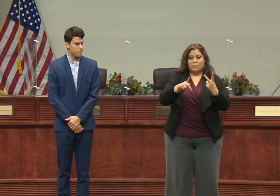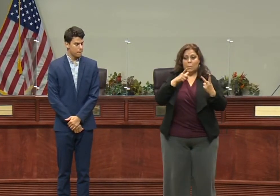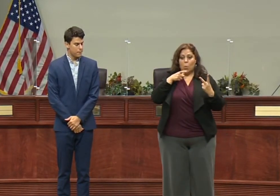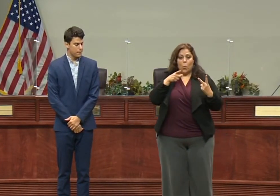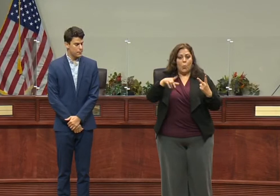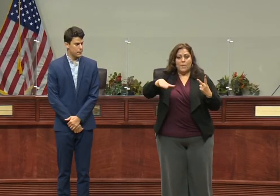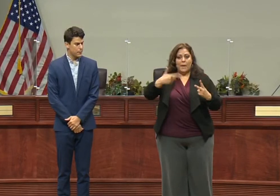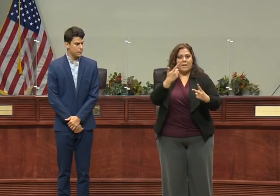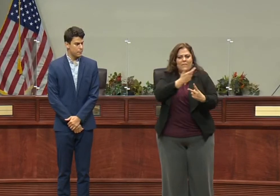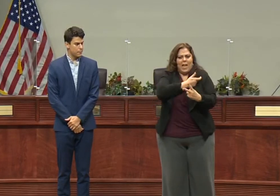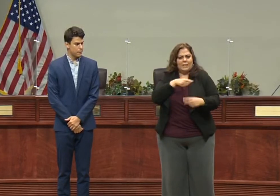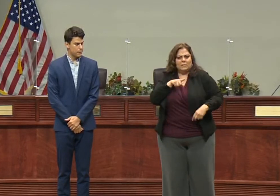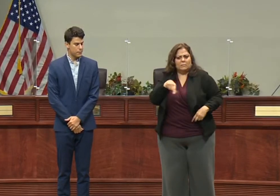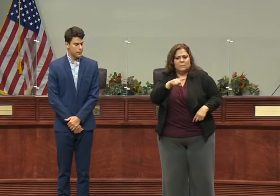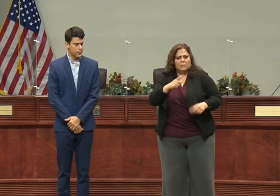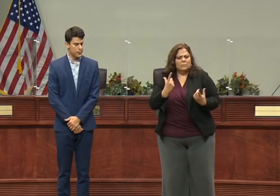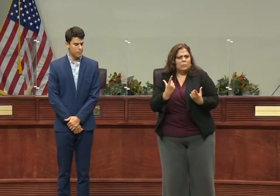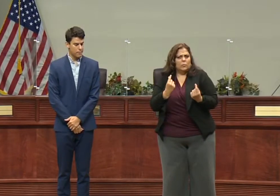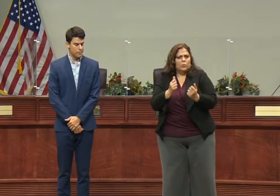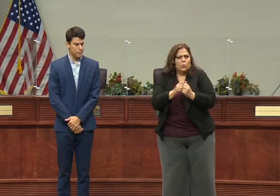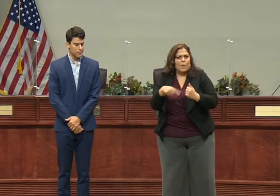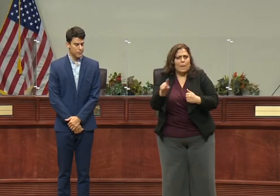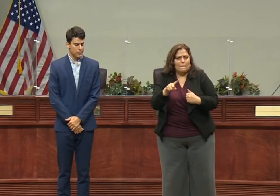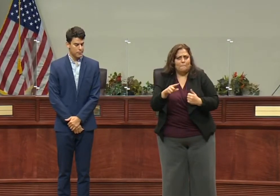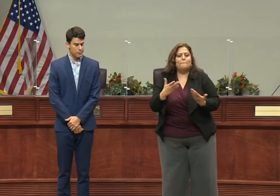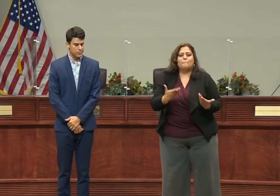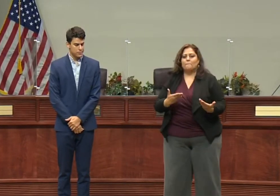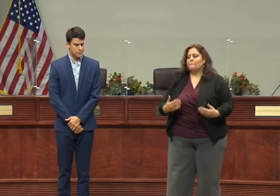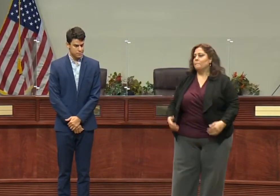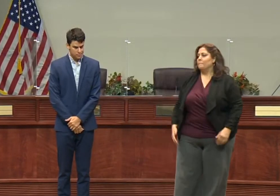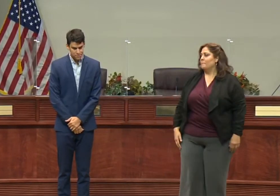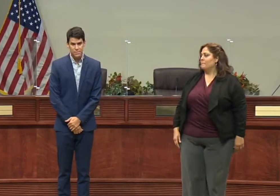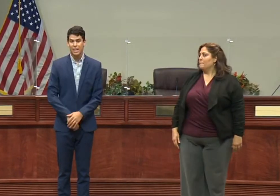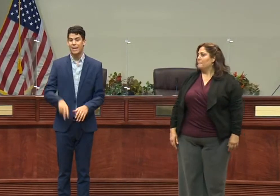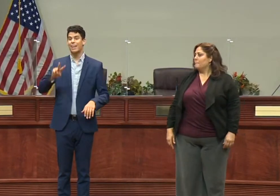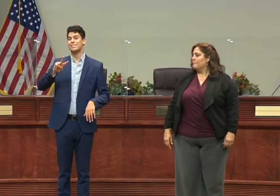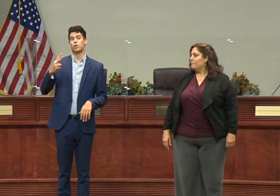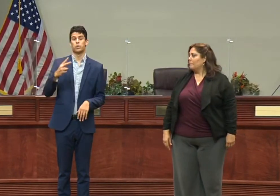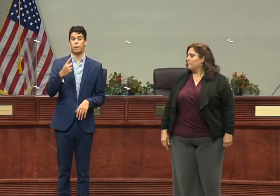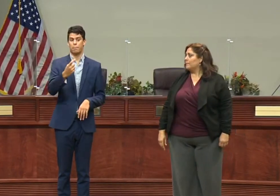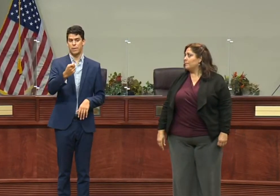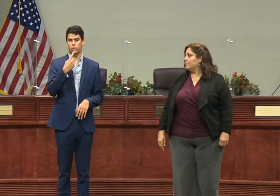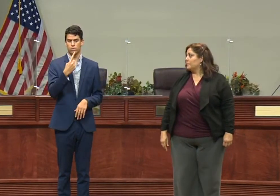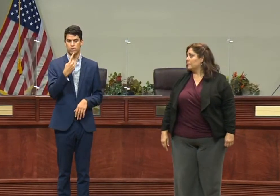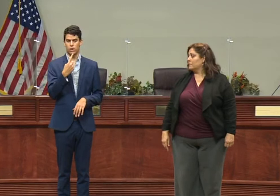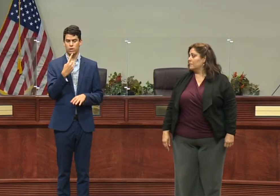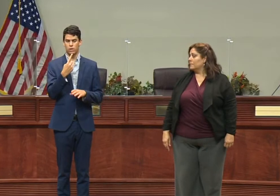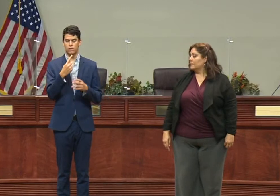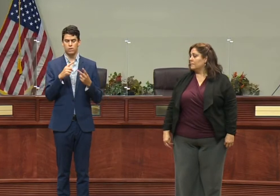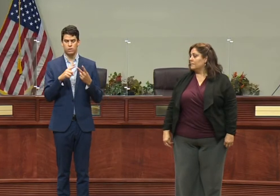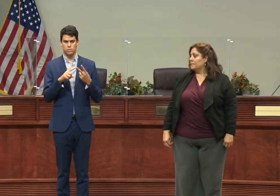not been vaccinated? La segunda pregunta, primero,